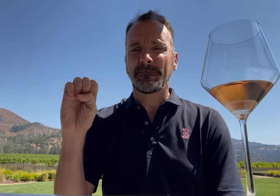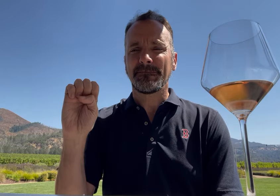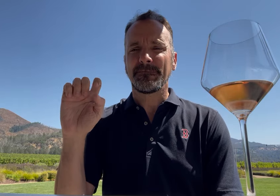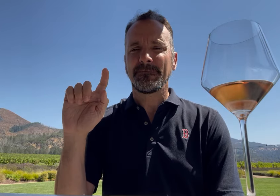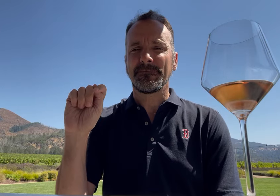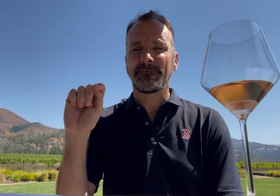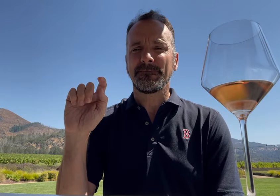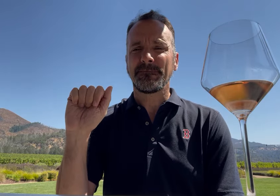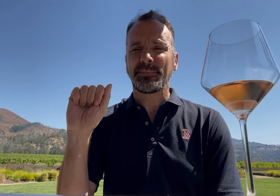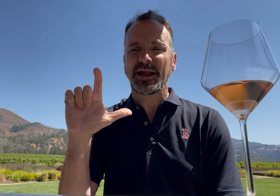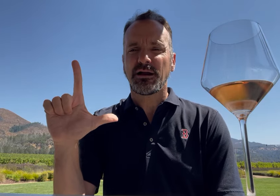rose petal.